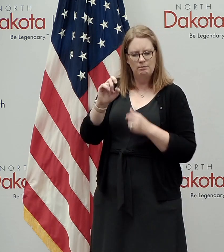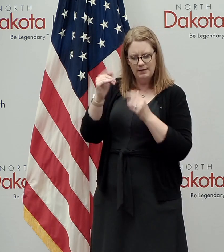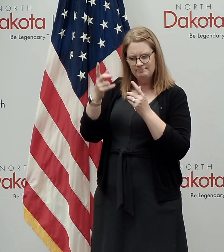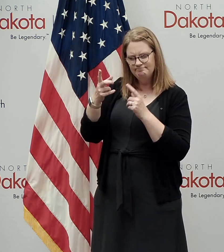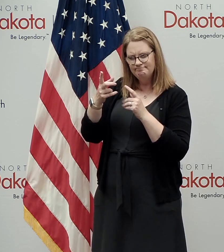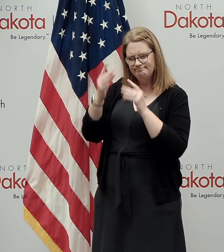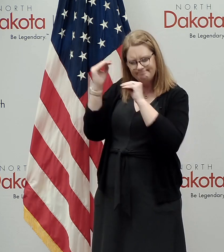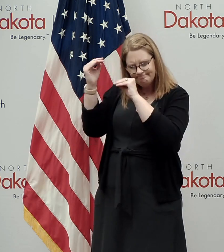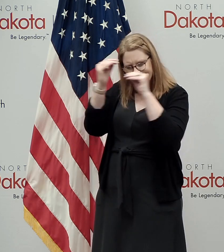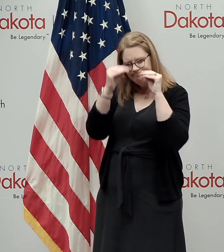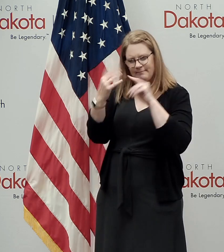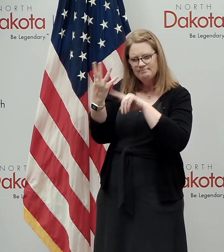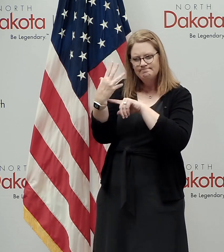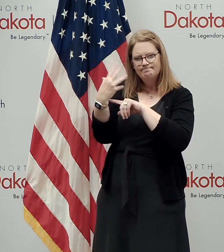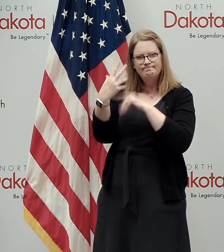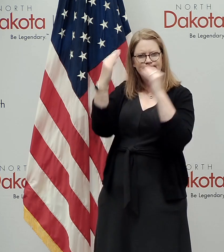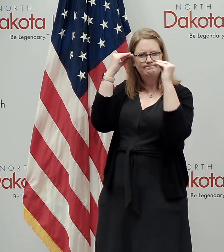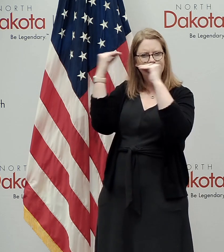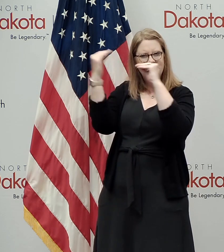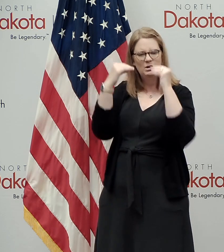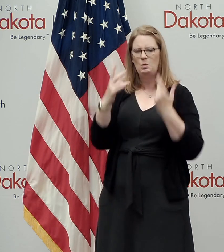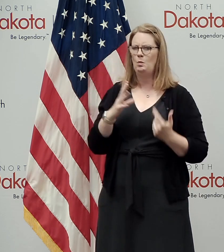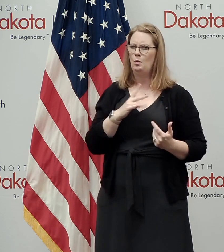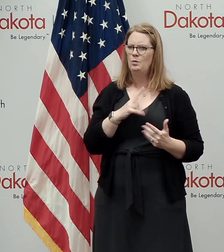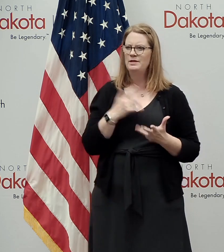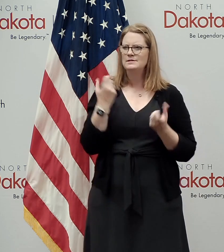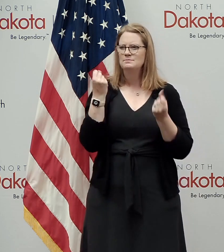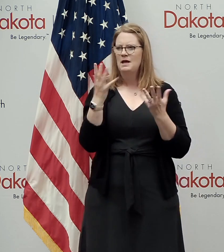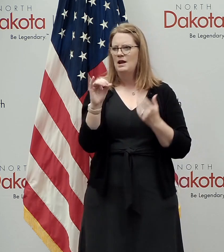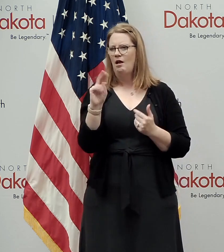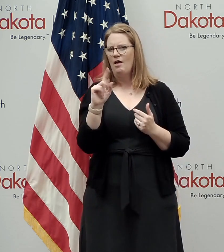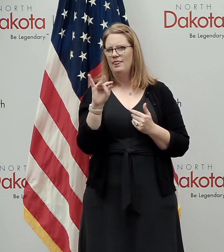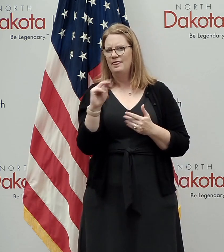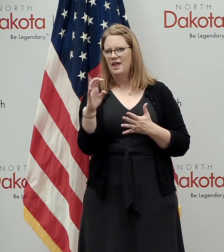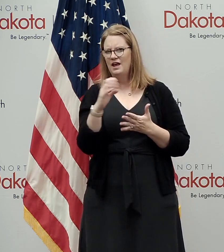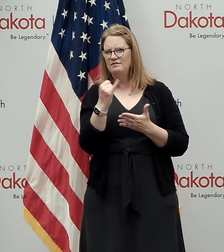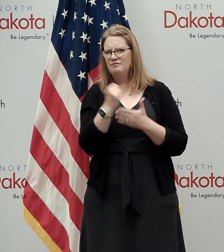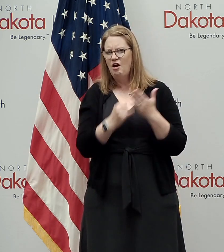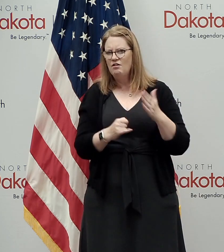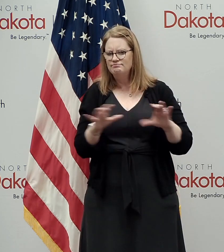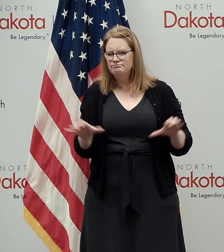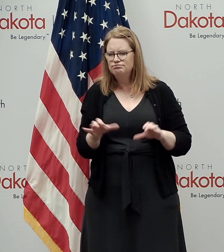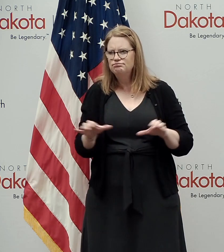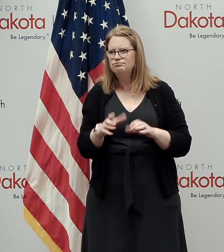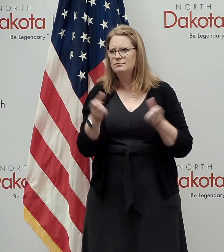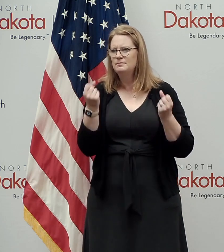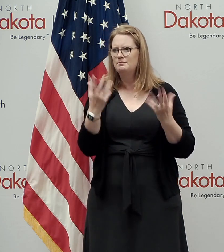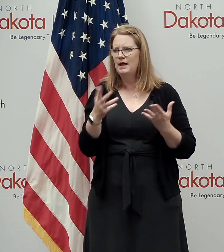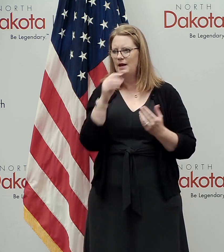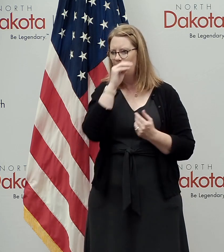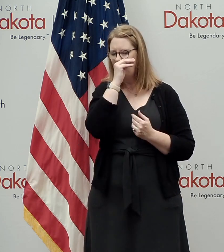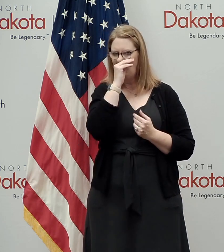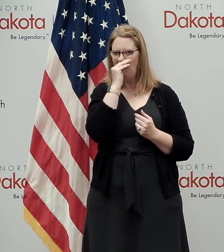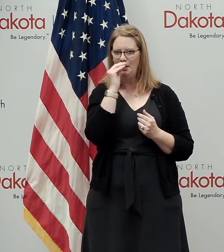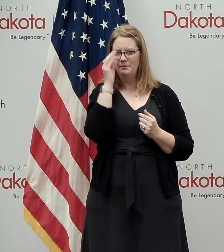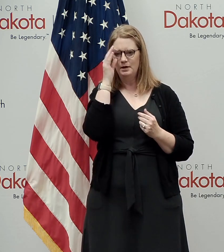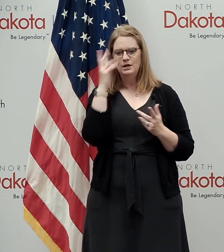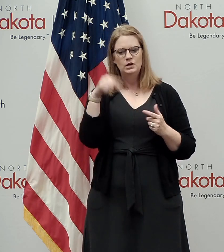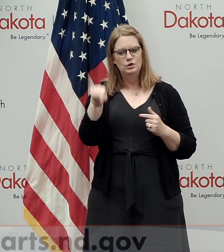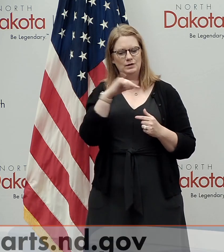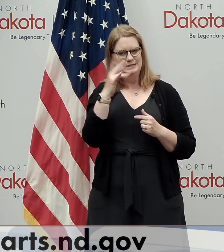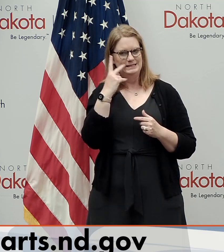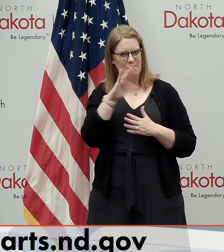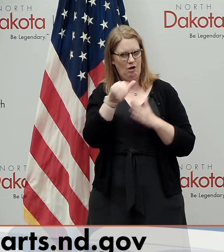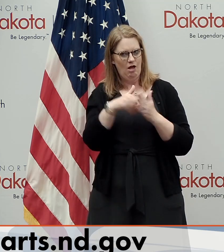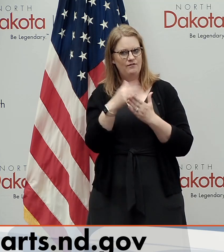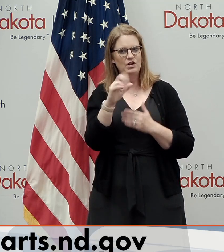addition, they have gathered many creative online art projects and activities from North Dakota artists and arts organizations to share with you and your families. You can see all of